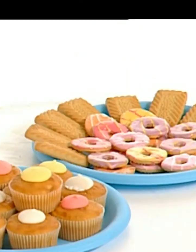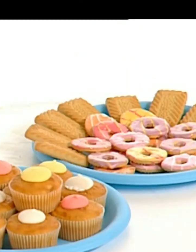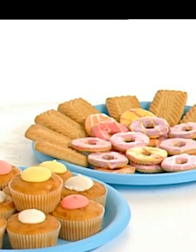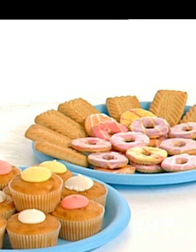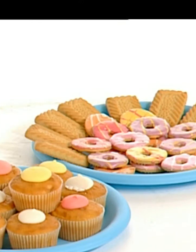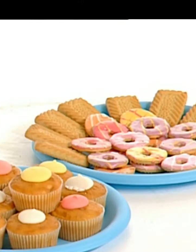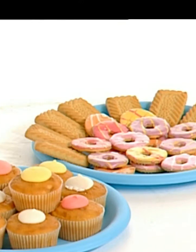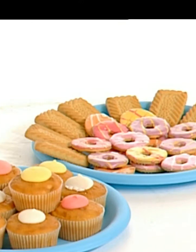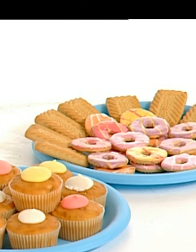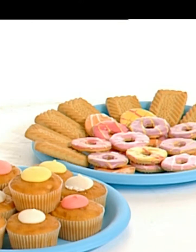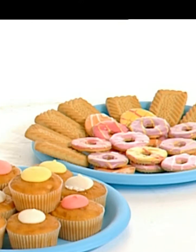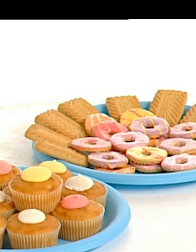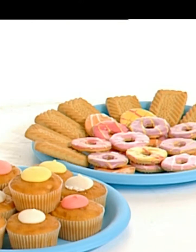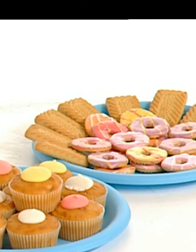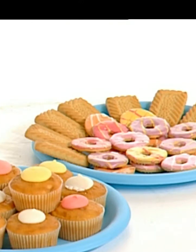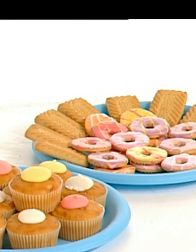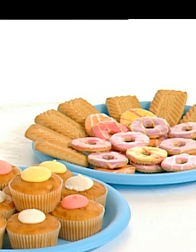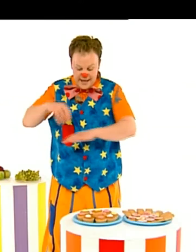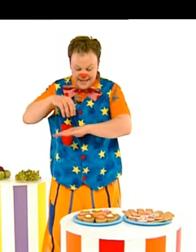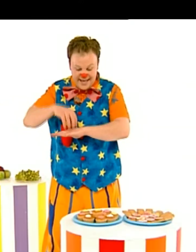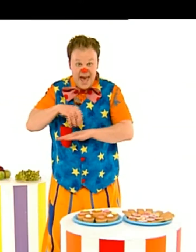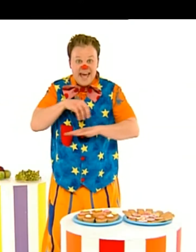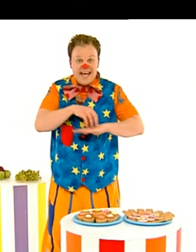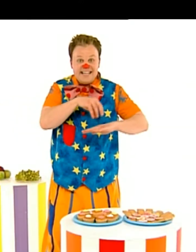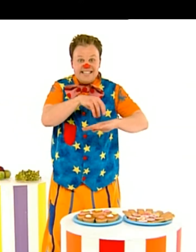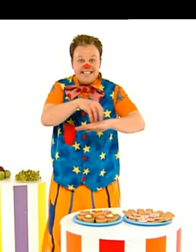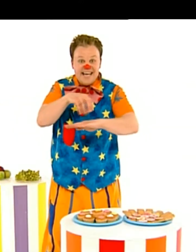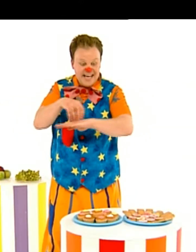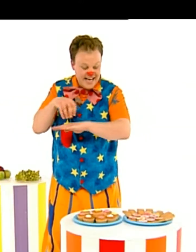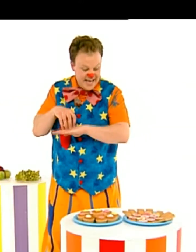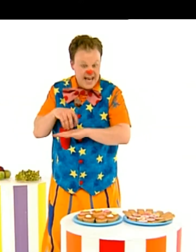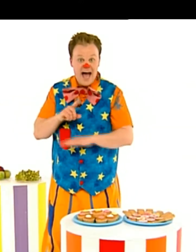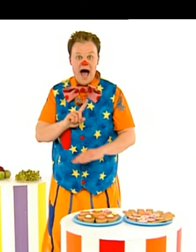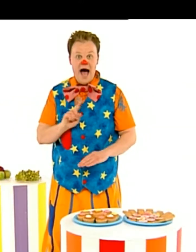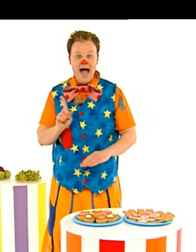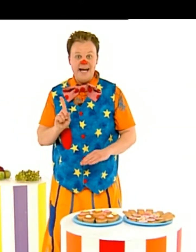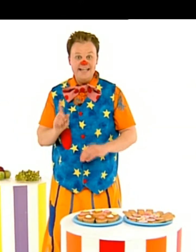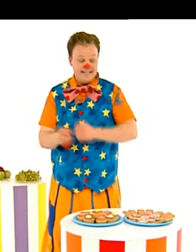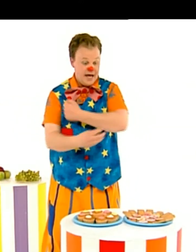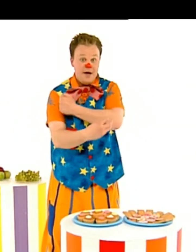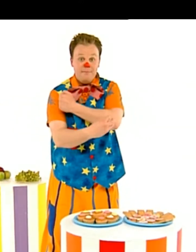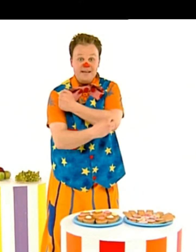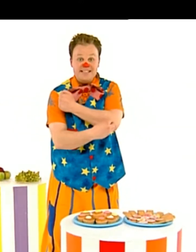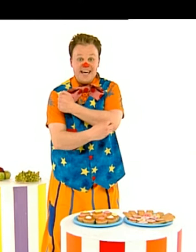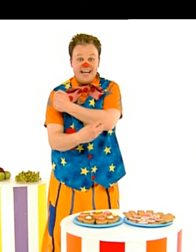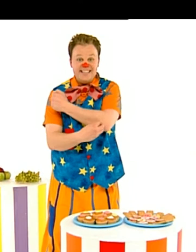What's that, Mr. Tumble? Cakes. And biscuits.